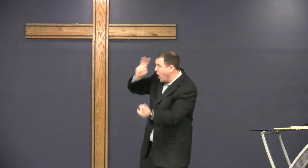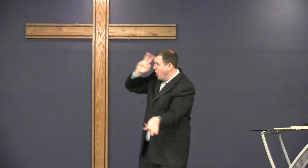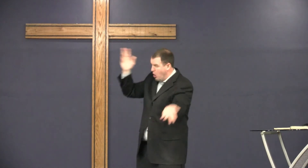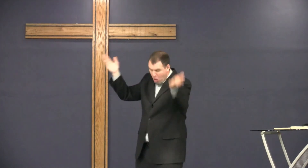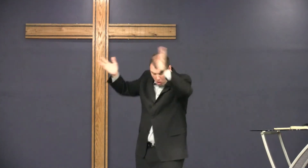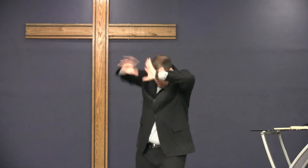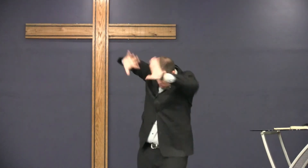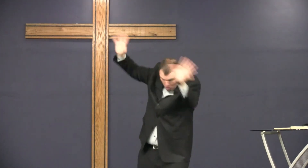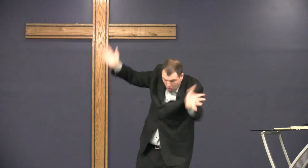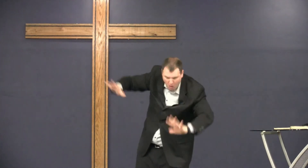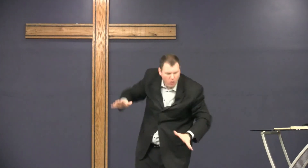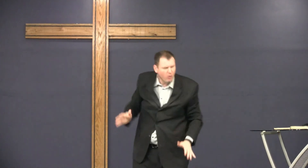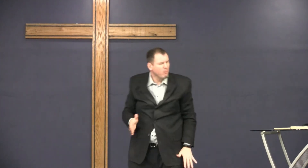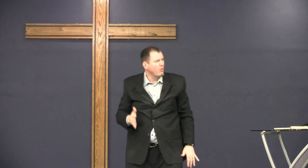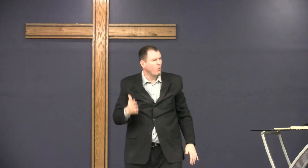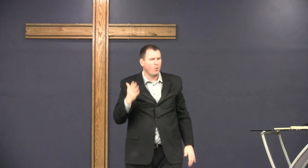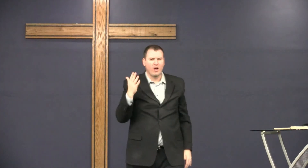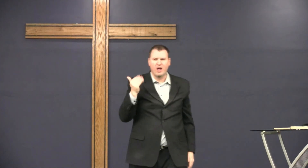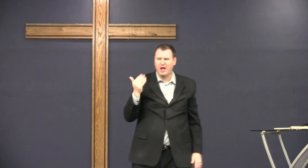on Palm Sunday, people honored and